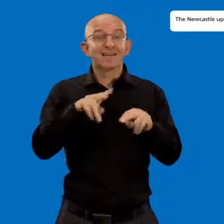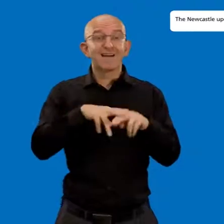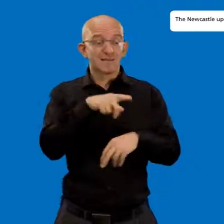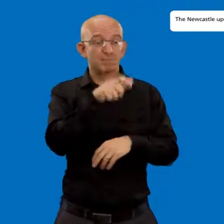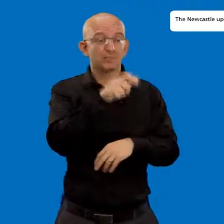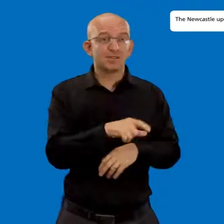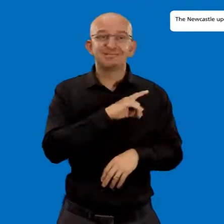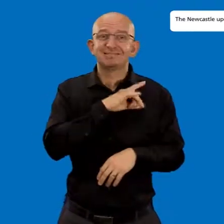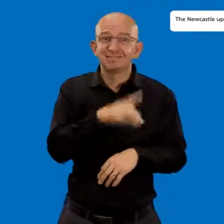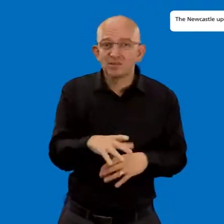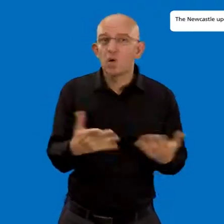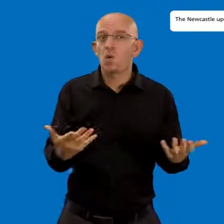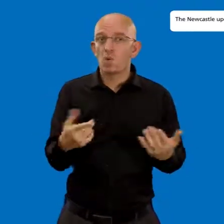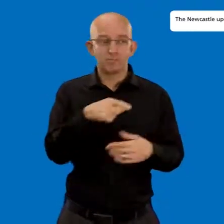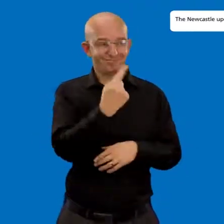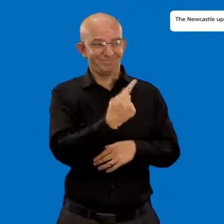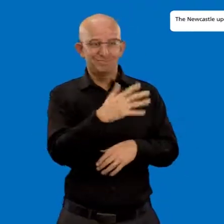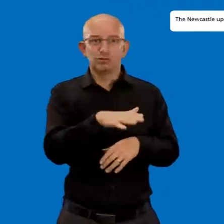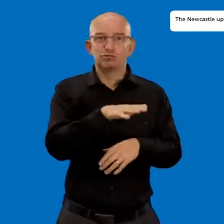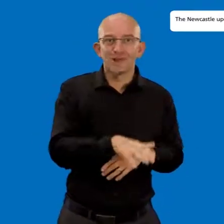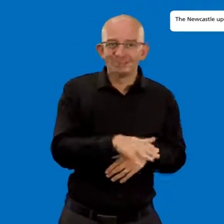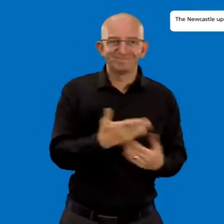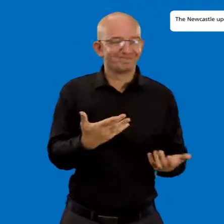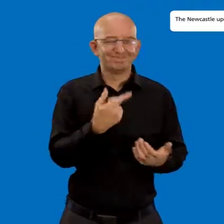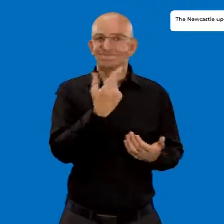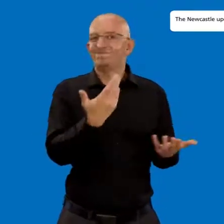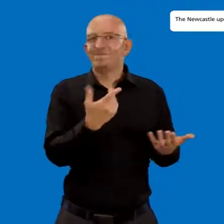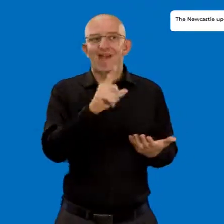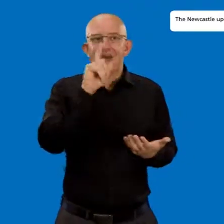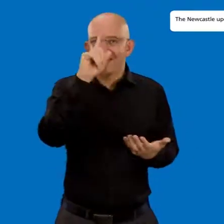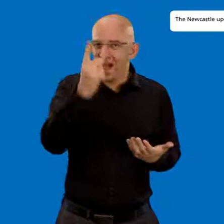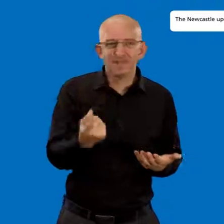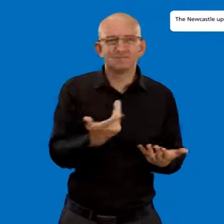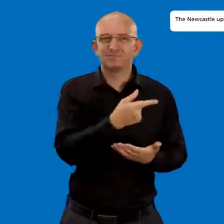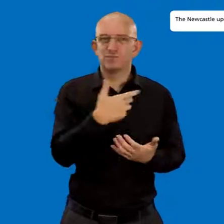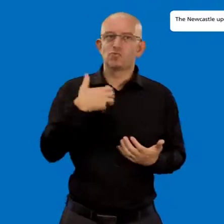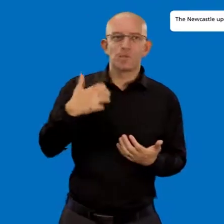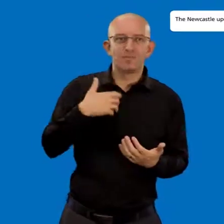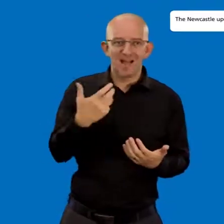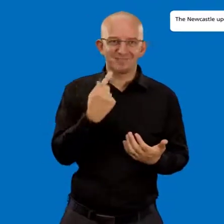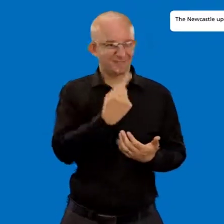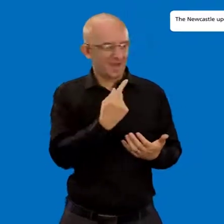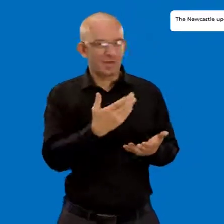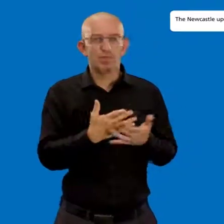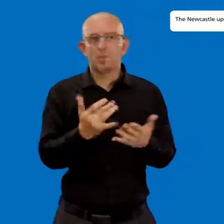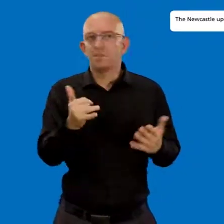If the patient has died or is a child or is unable to complain themselves because of